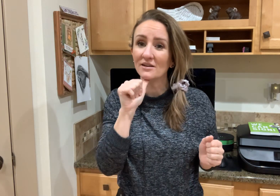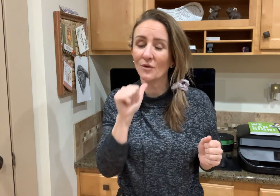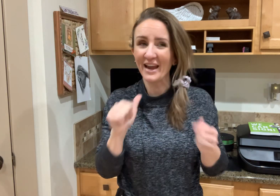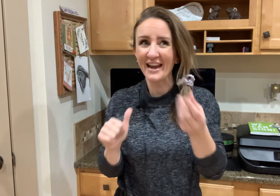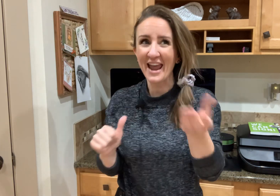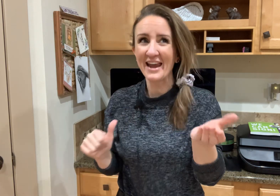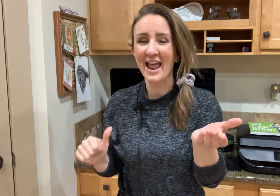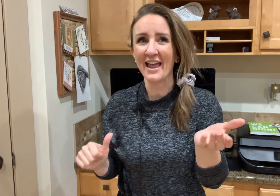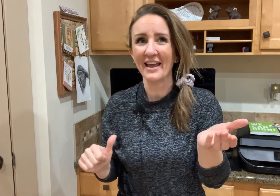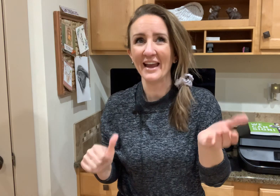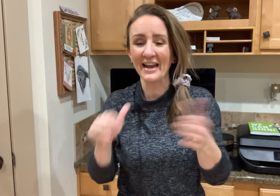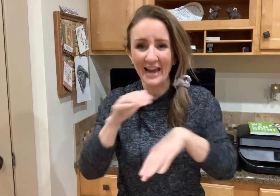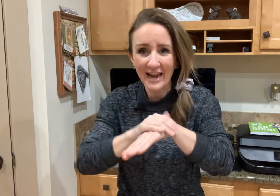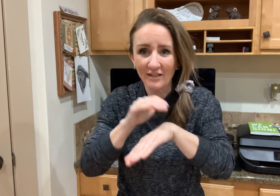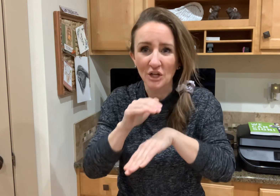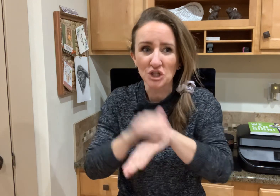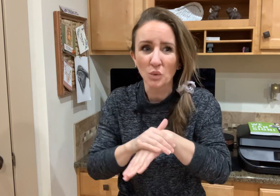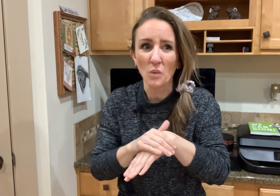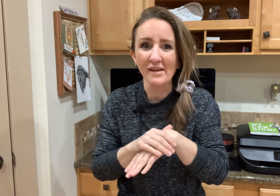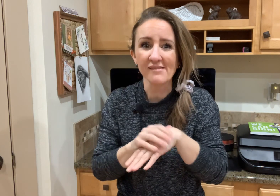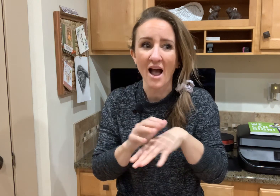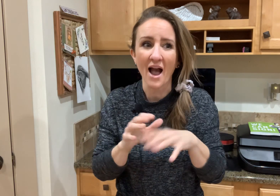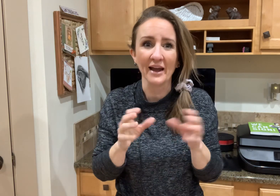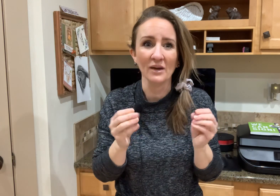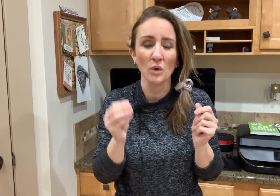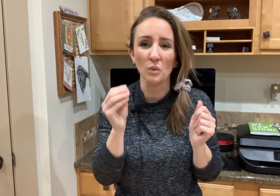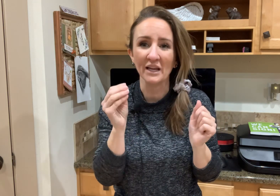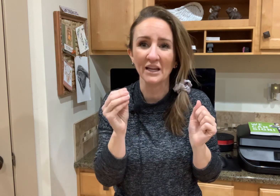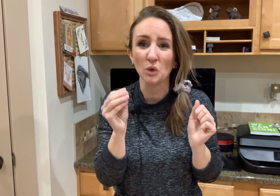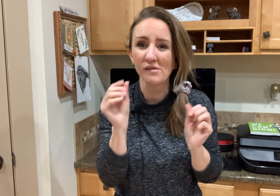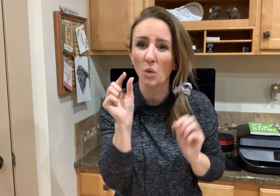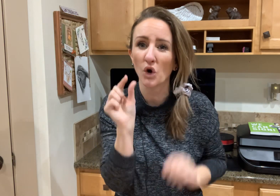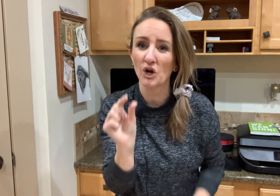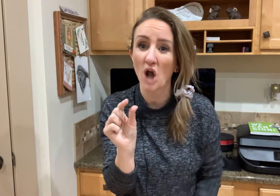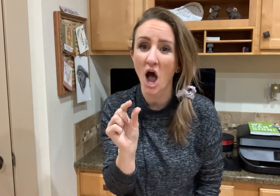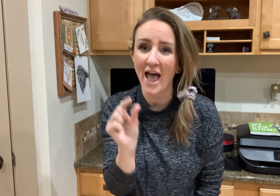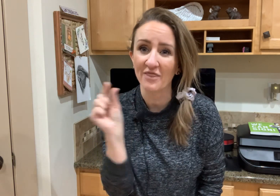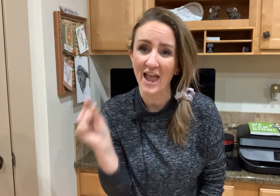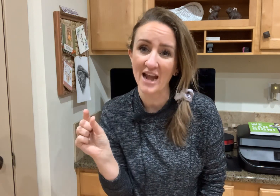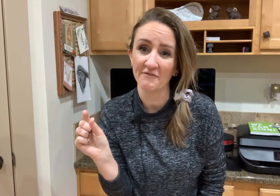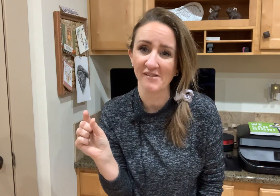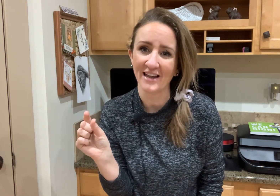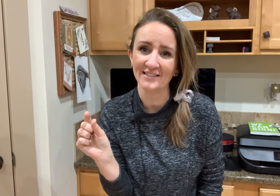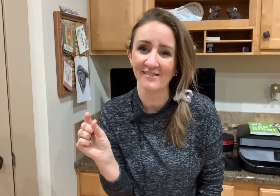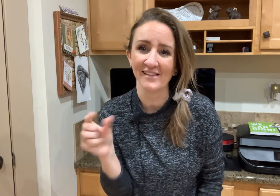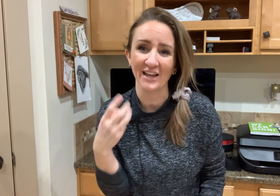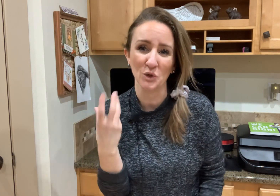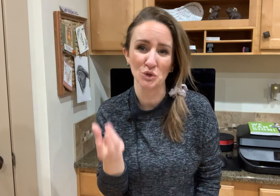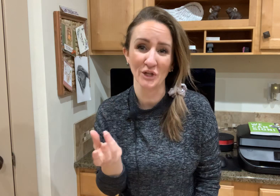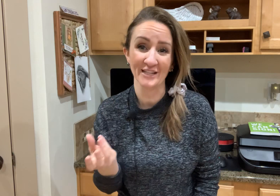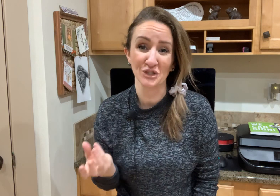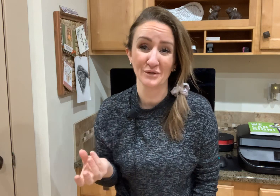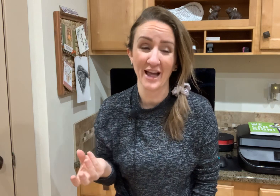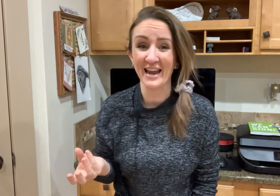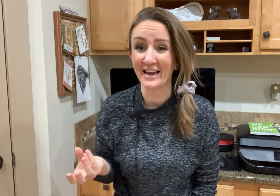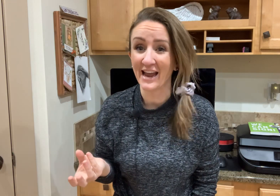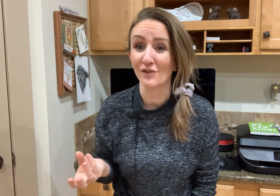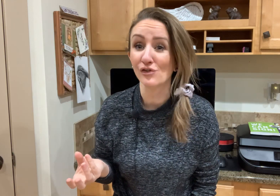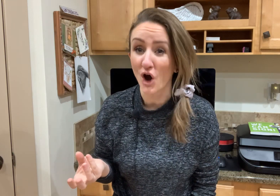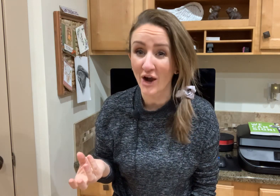in English, when we use the word not at the end of a sentence, it usually indicates